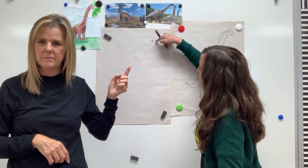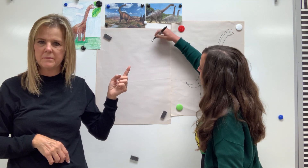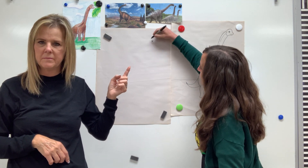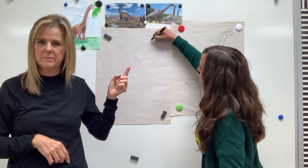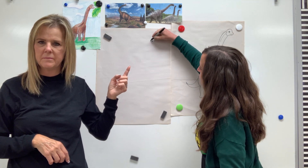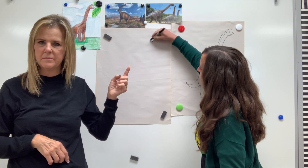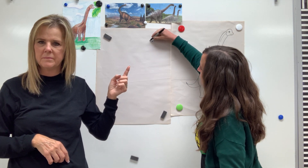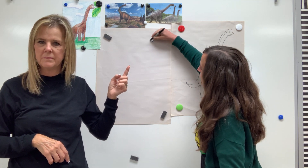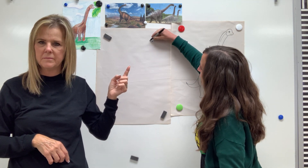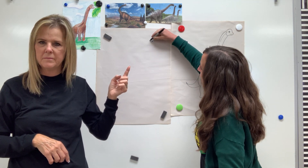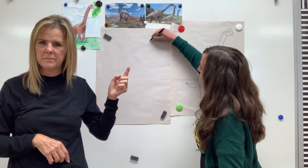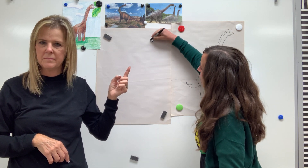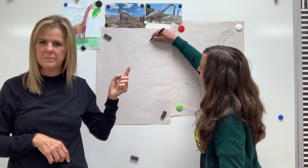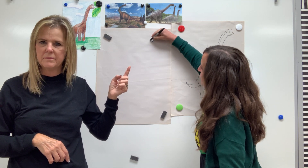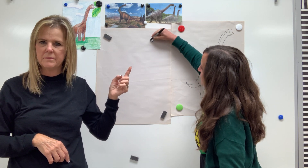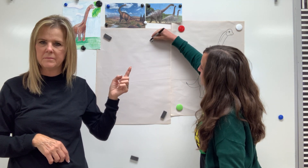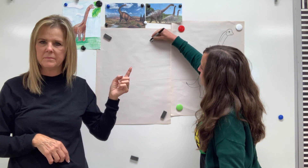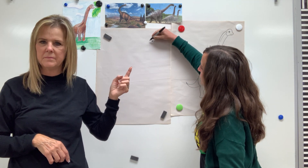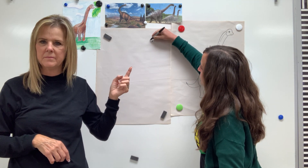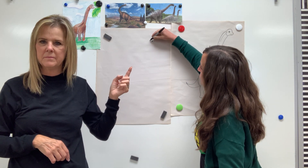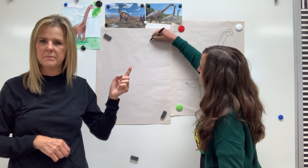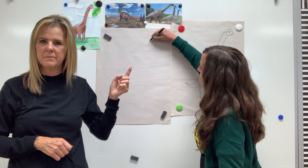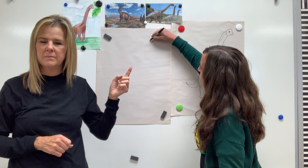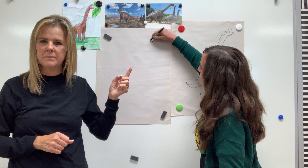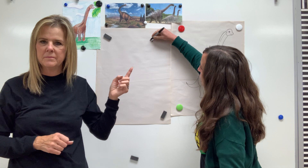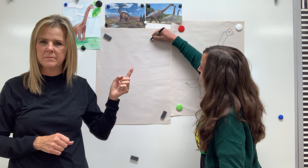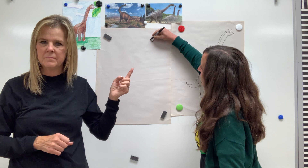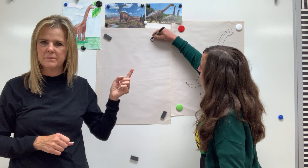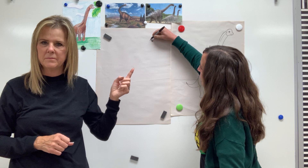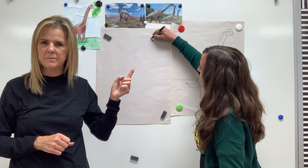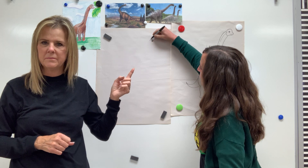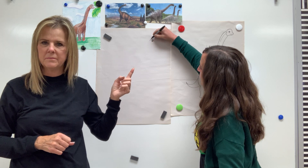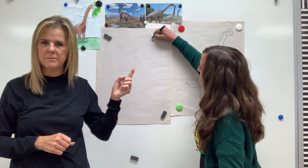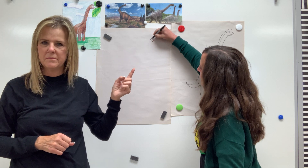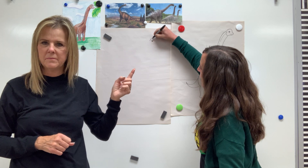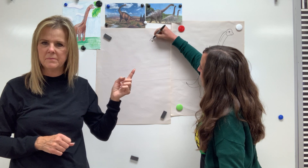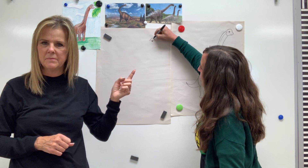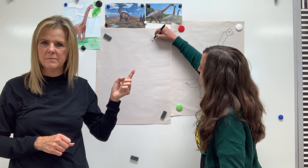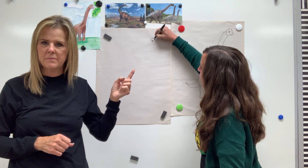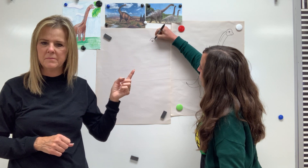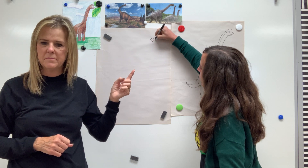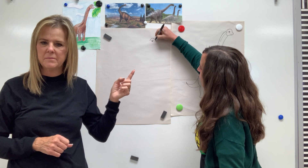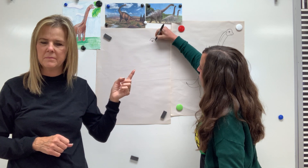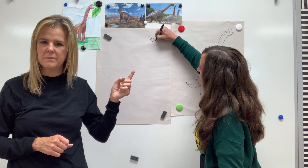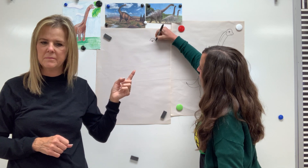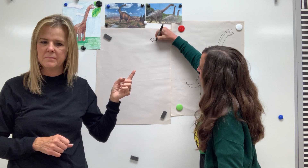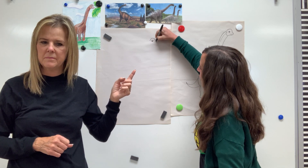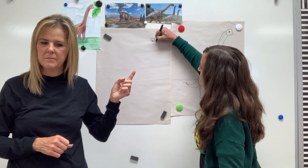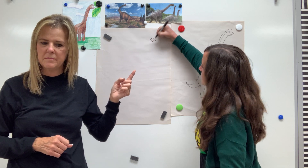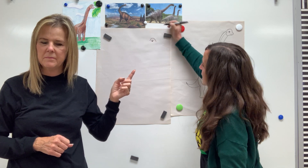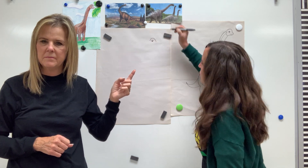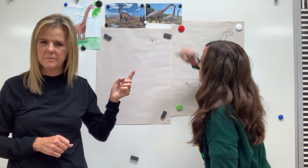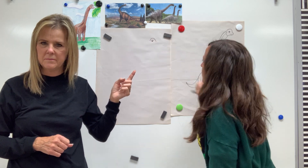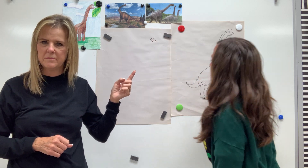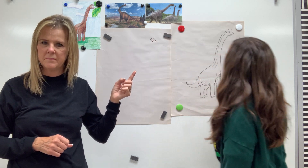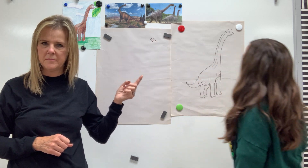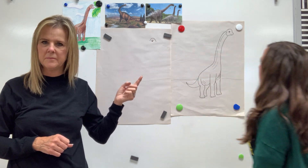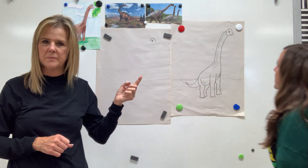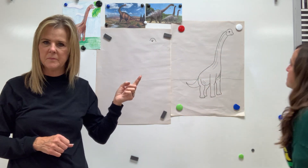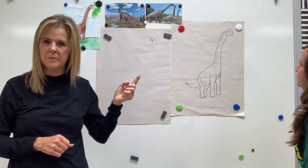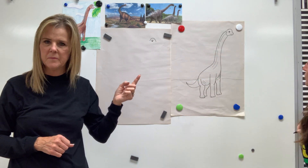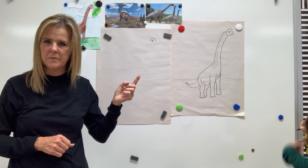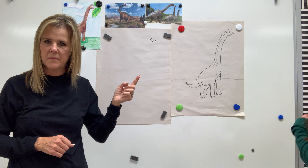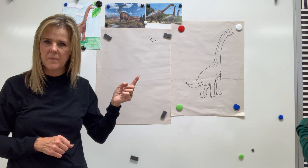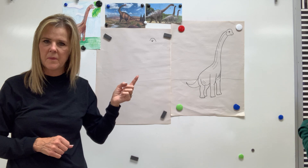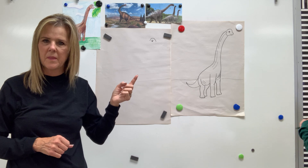line that just barely goes over like our other lizard that we've drawn. We're gonna go ahead and make it bump up more and then down in front of the